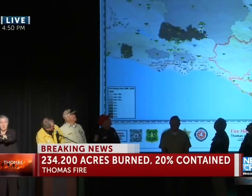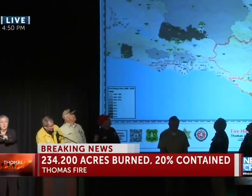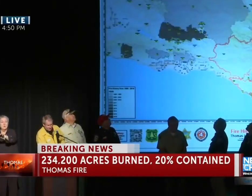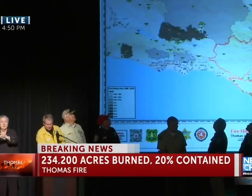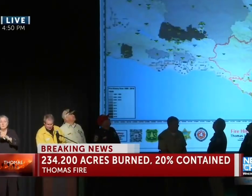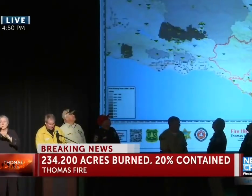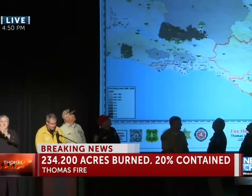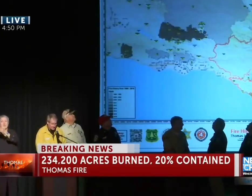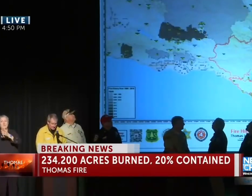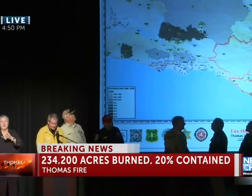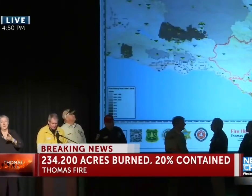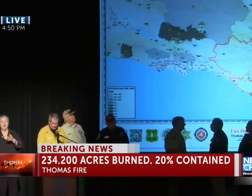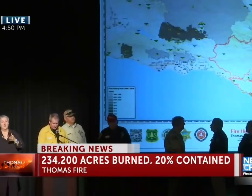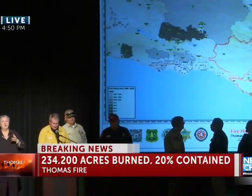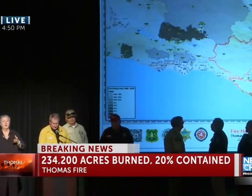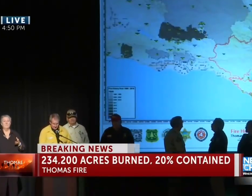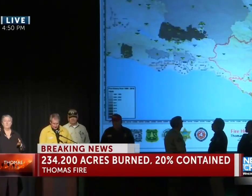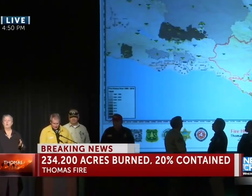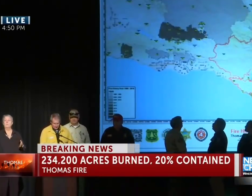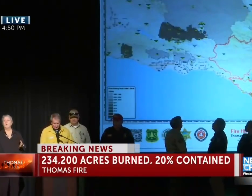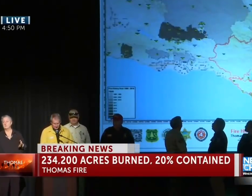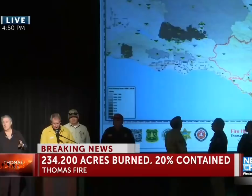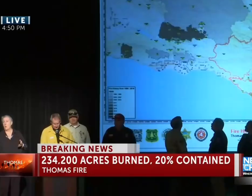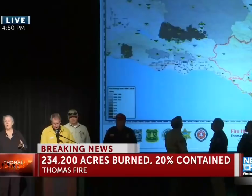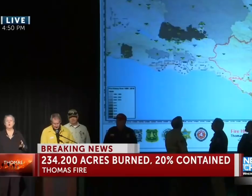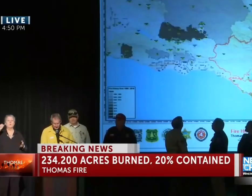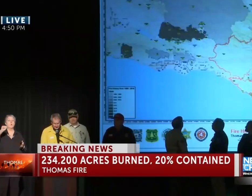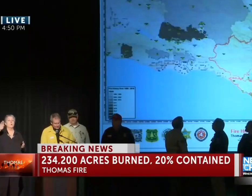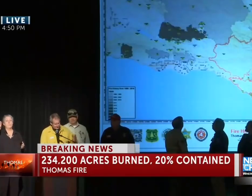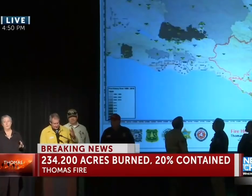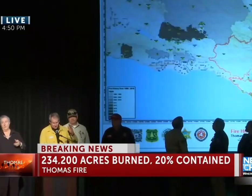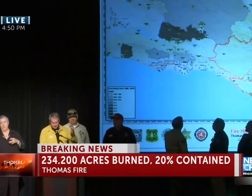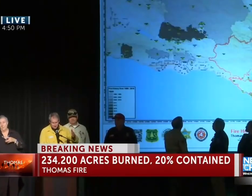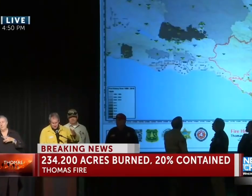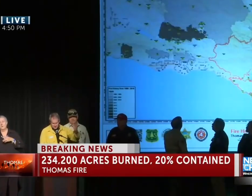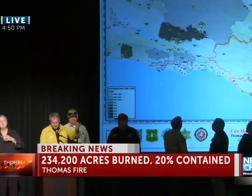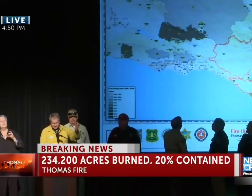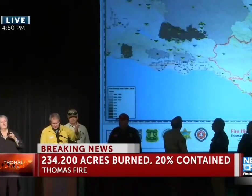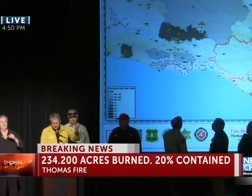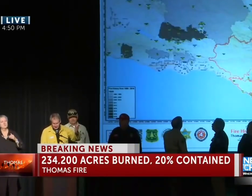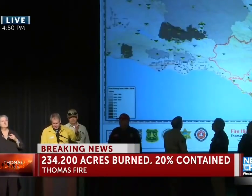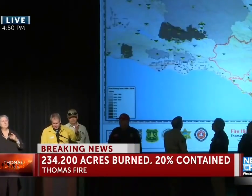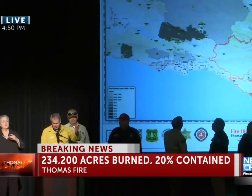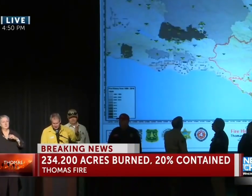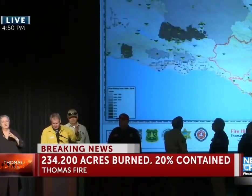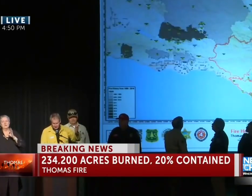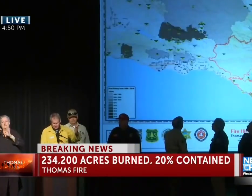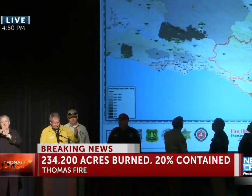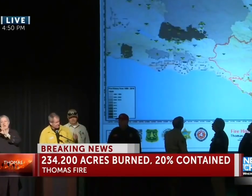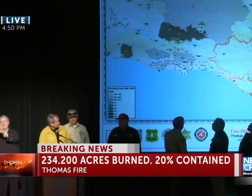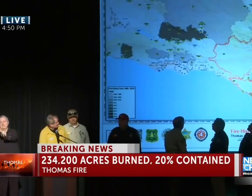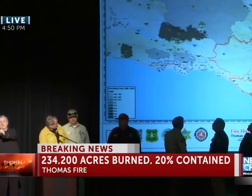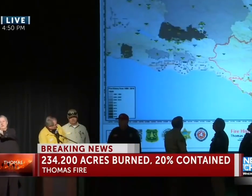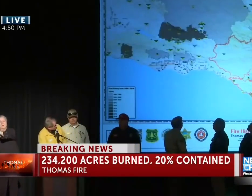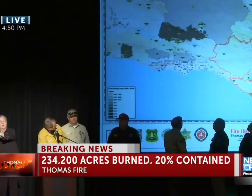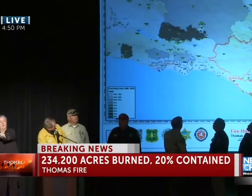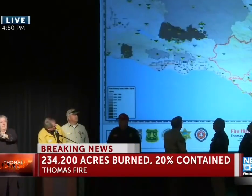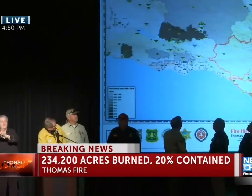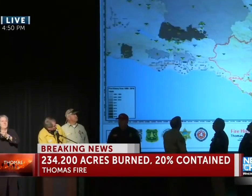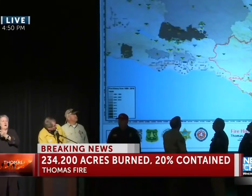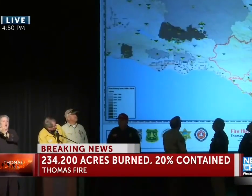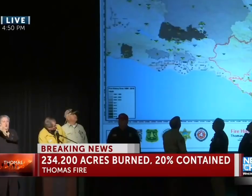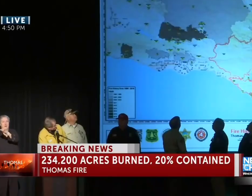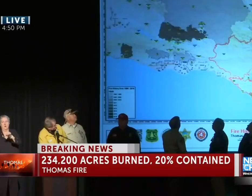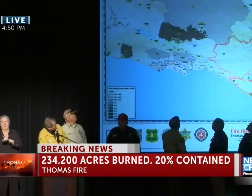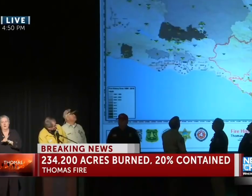here at the Fremont or the Arroyo Burro fuel break, then those are going to be tying directly into the Ray Fire.